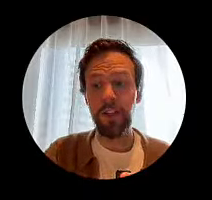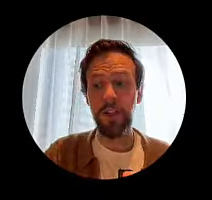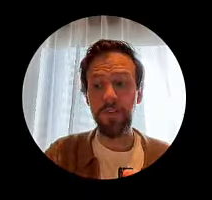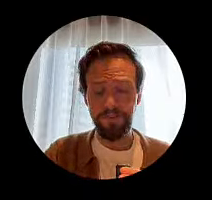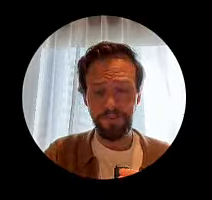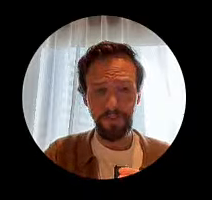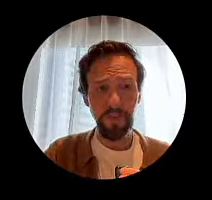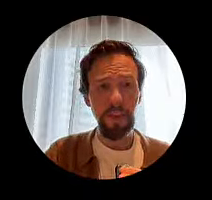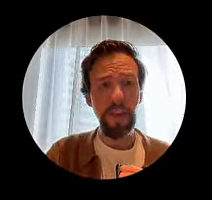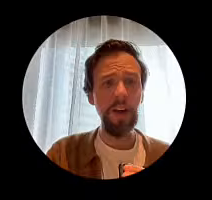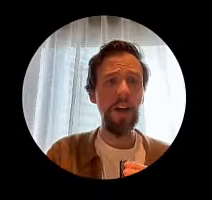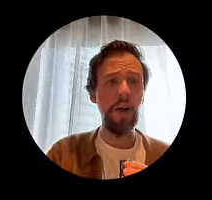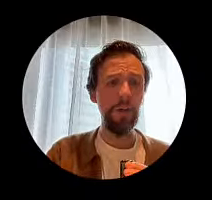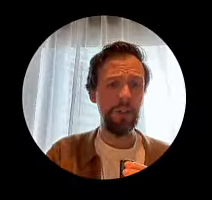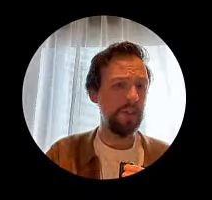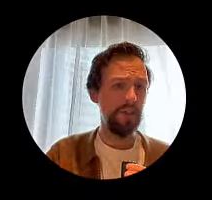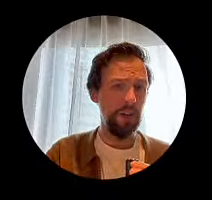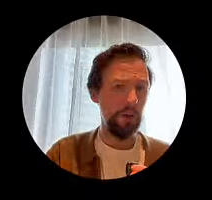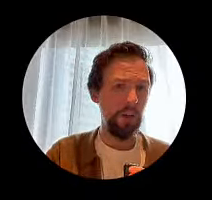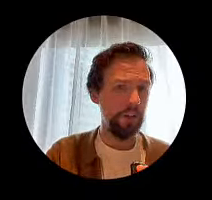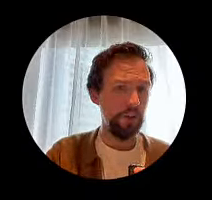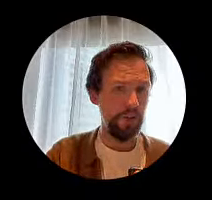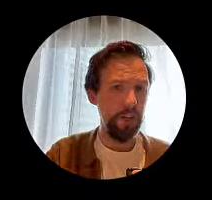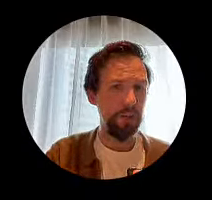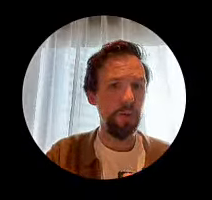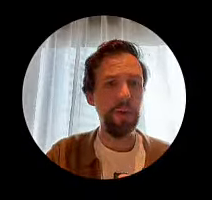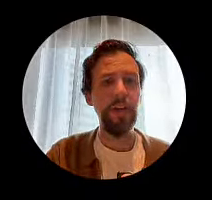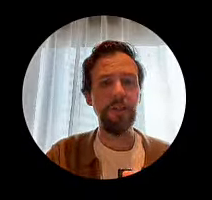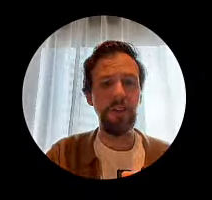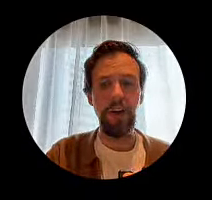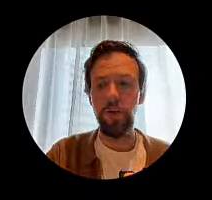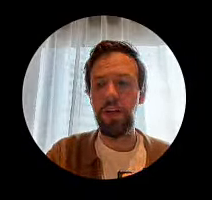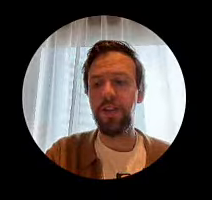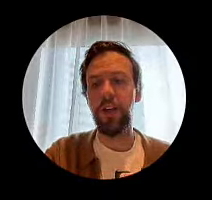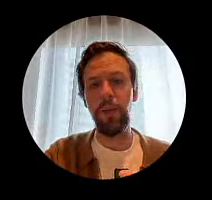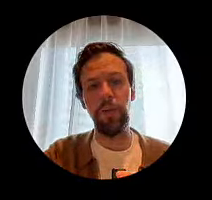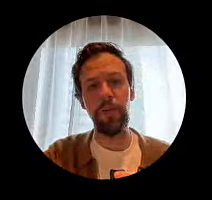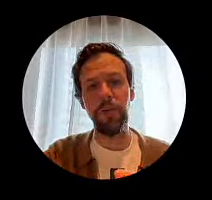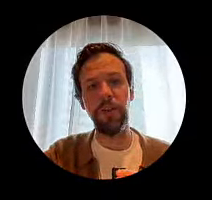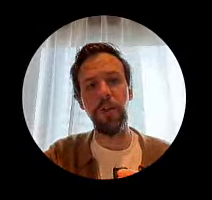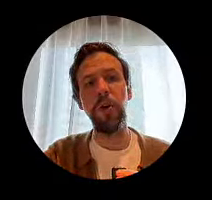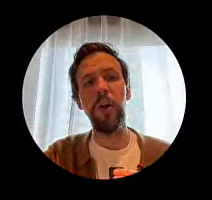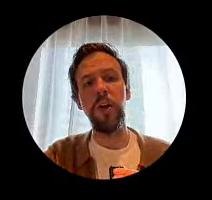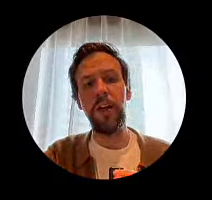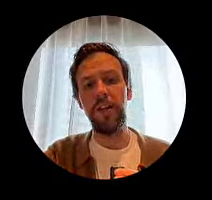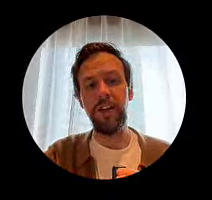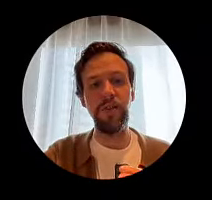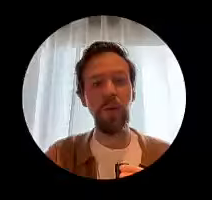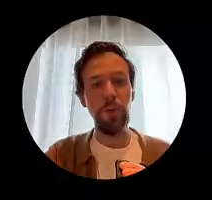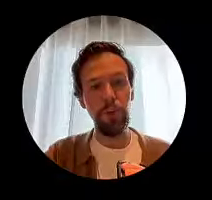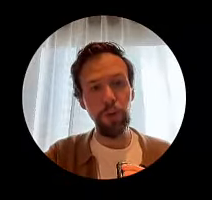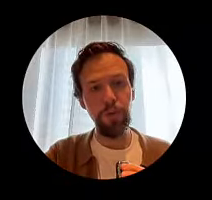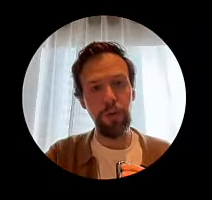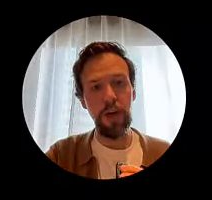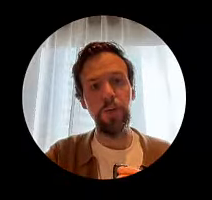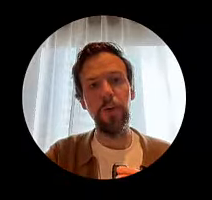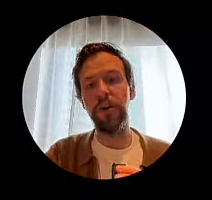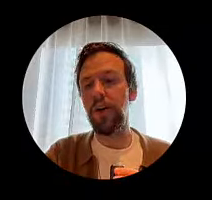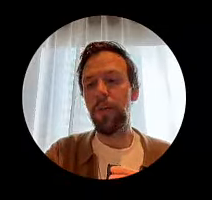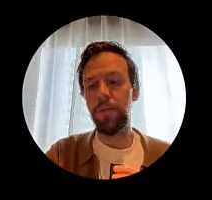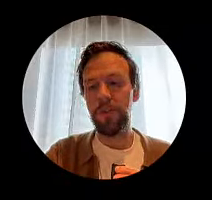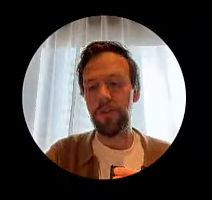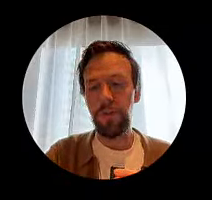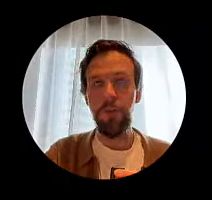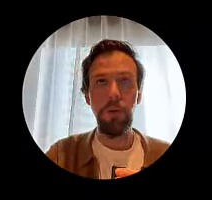Game Collection, which is a collection of ancient board games that I released a couple of years ago and has beautiful